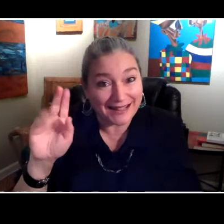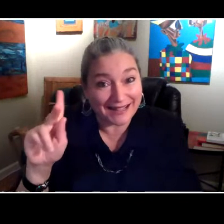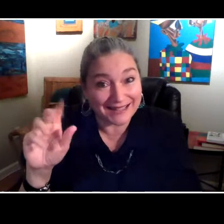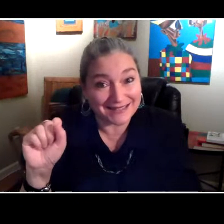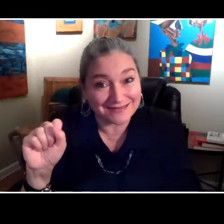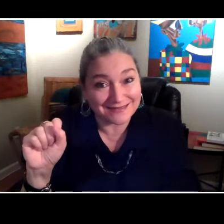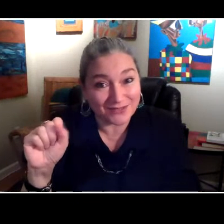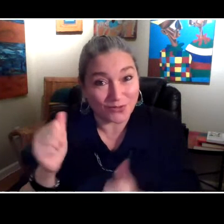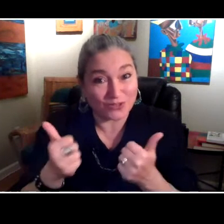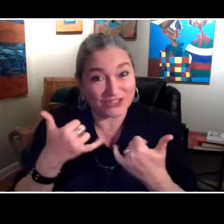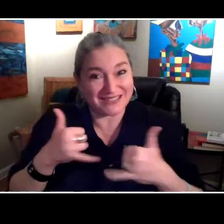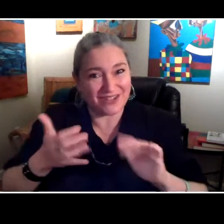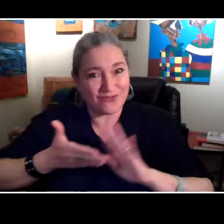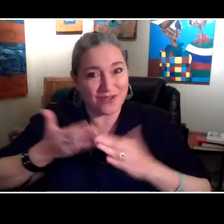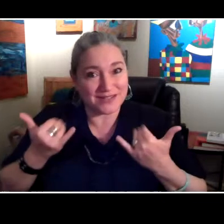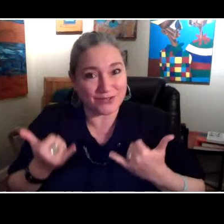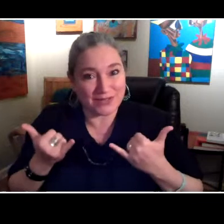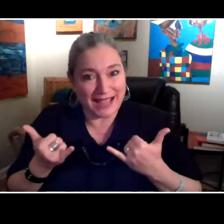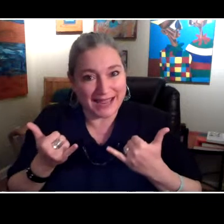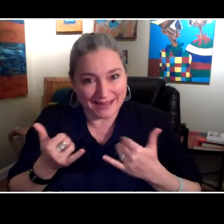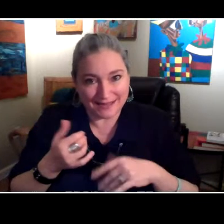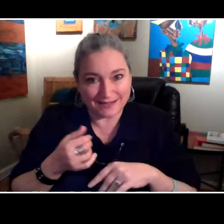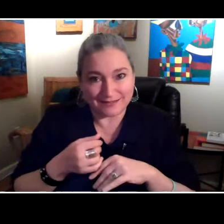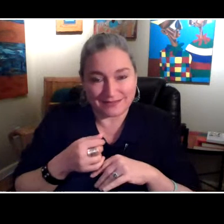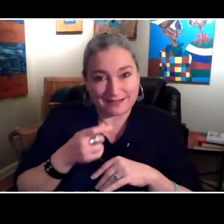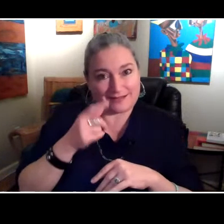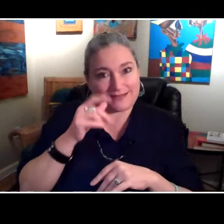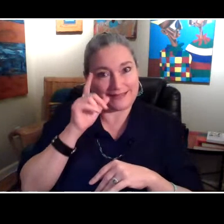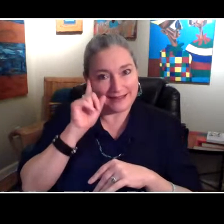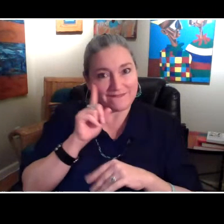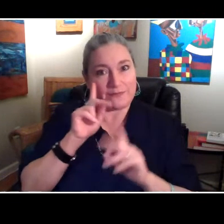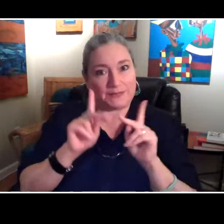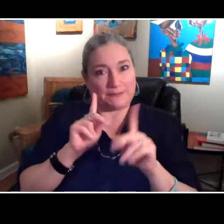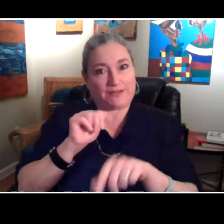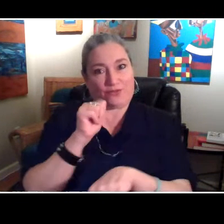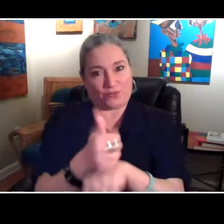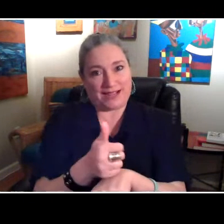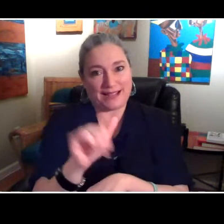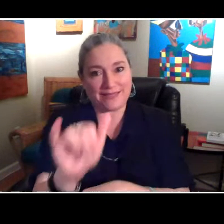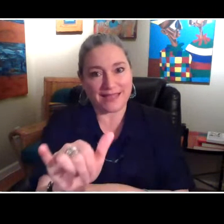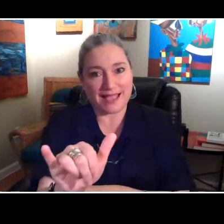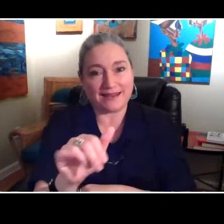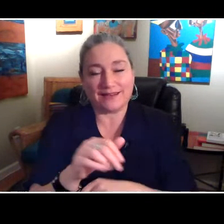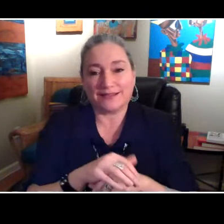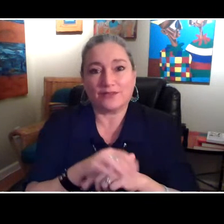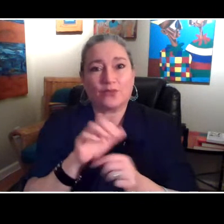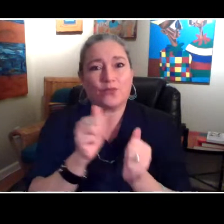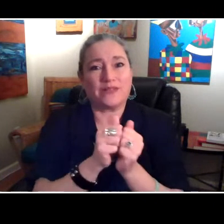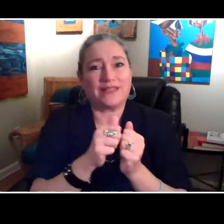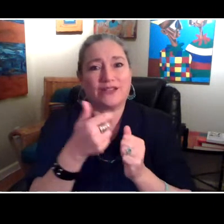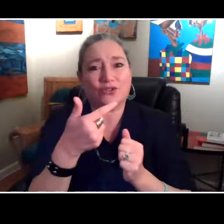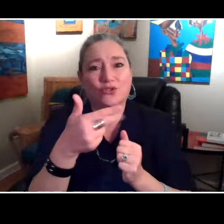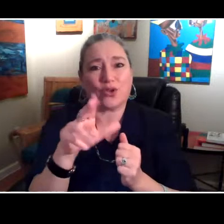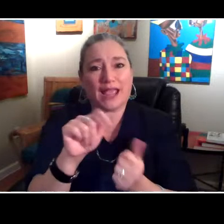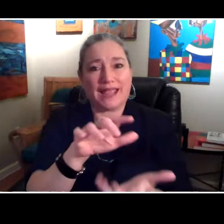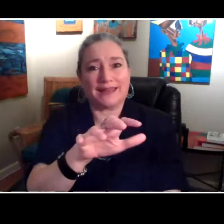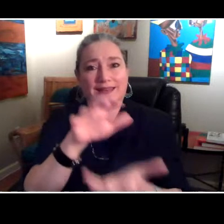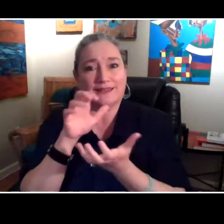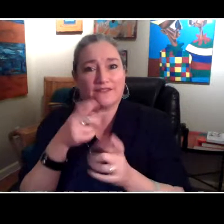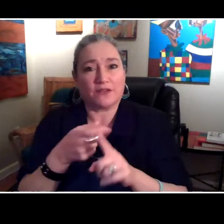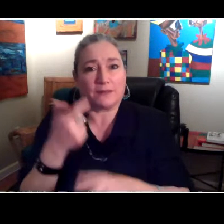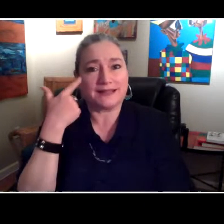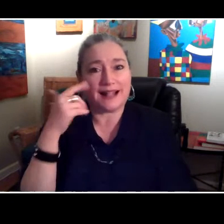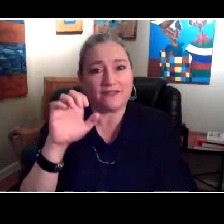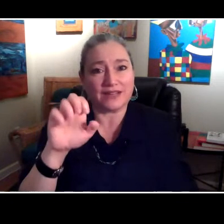Also, deaf advocates established parental links, which is still operating today. Deaf people